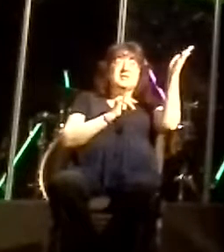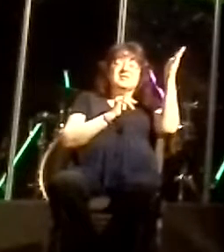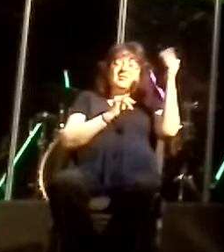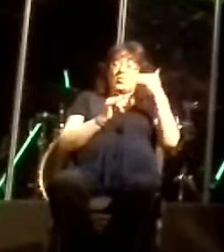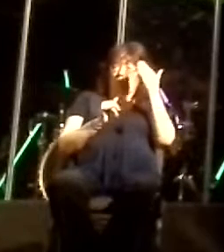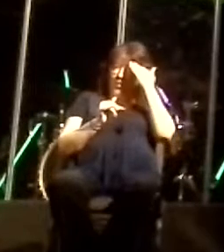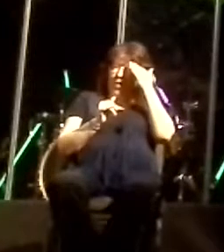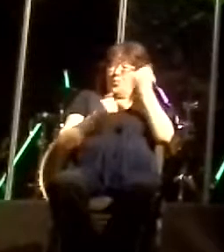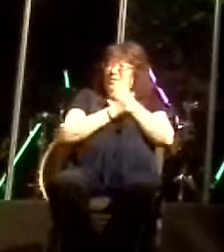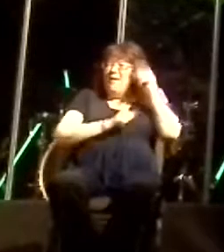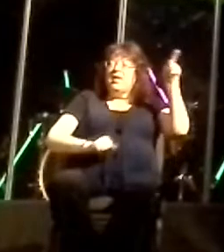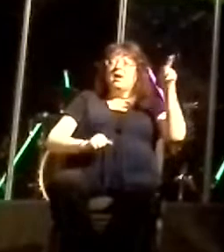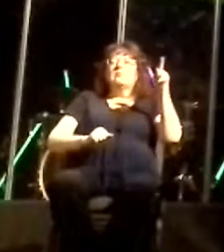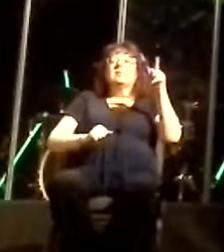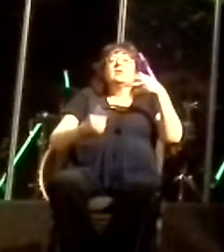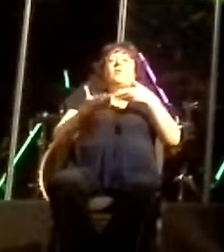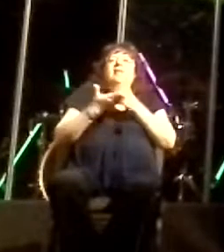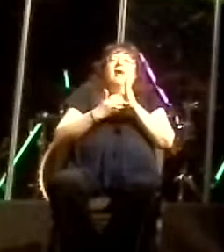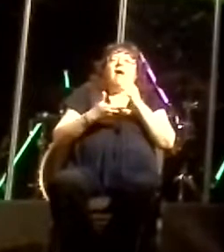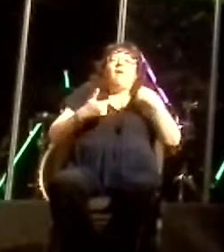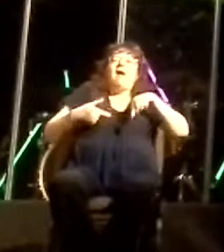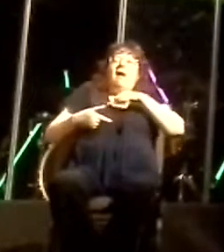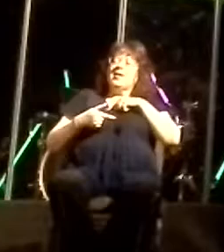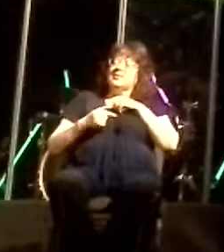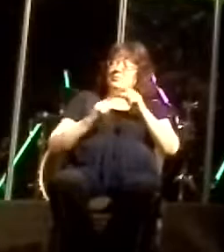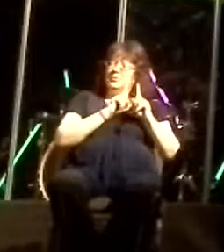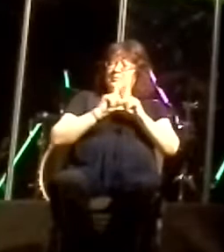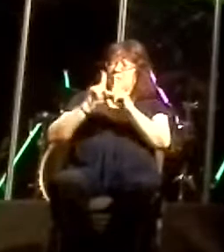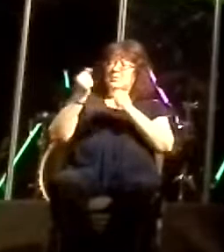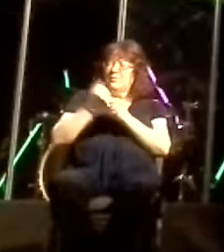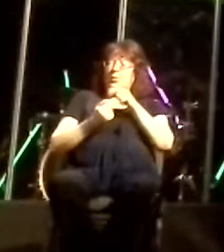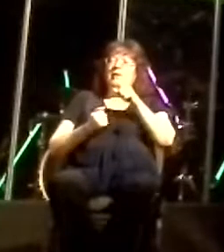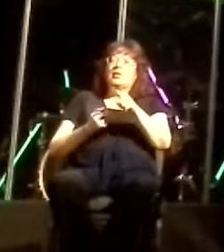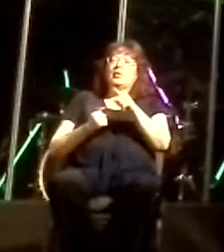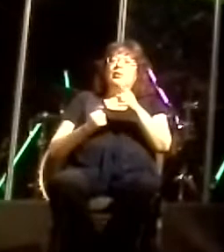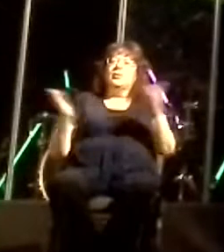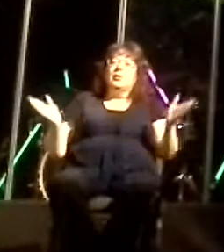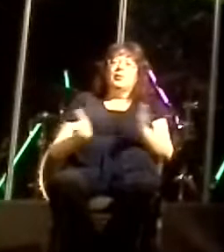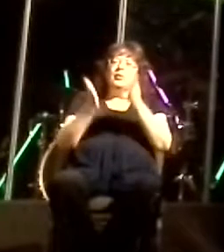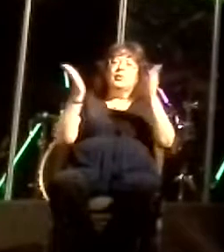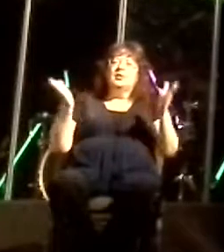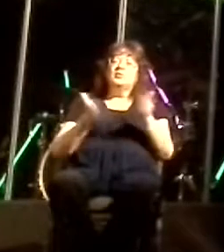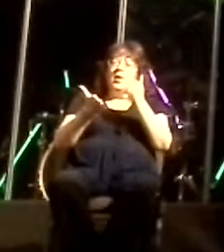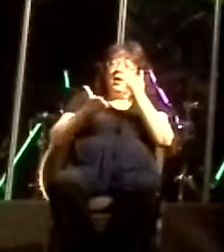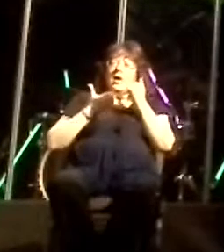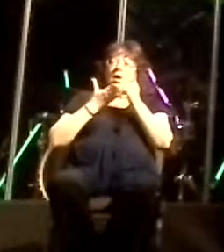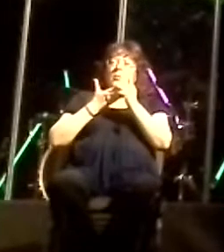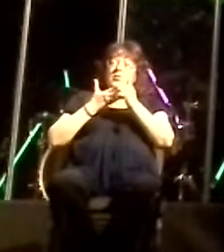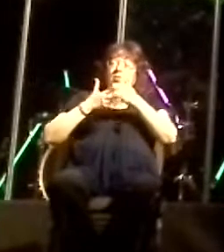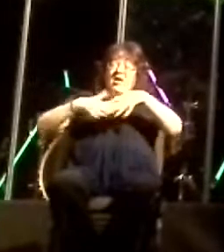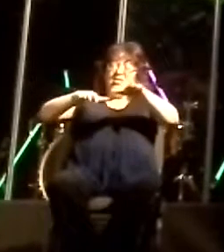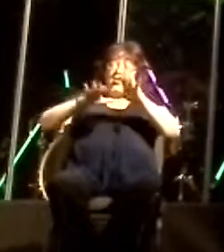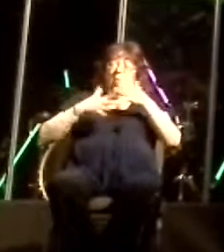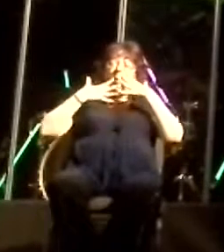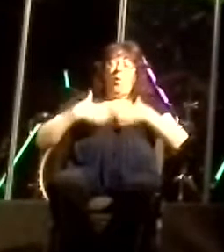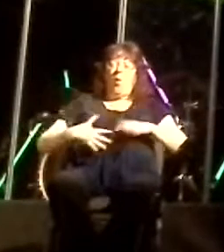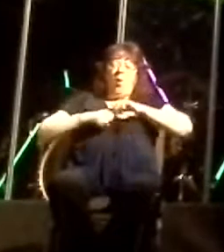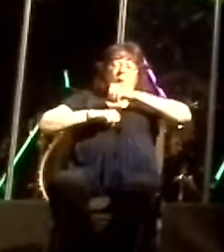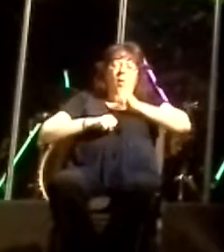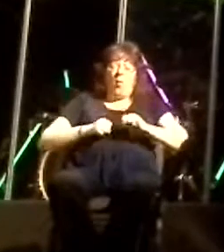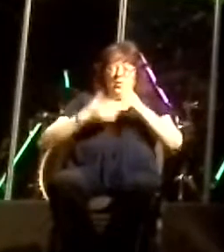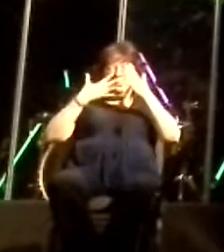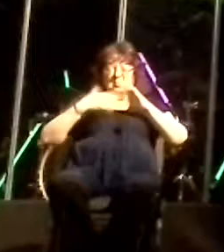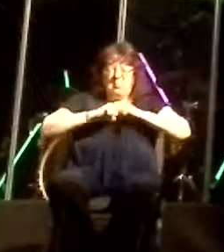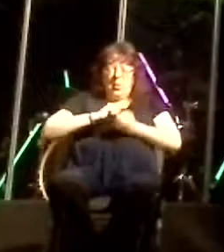love, that you would give us the privilege going forward to walk with you, to encourage you, and to help you take off some of those old broken pieces